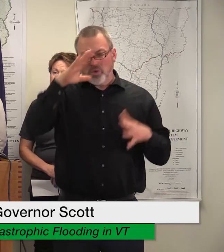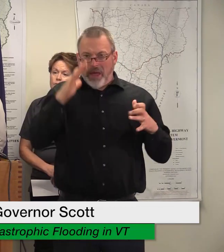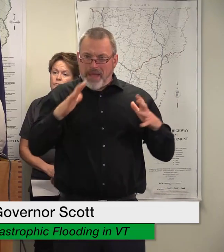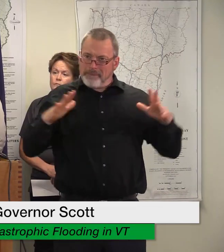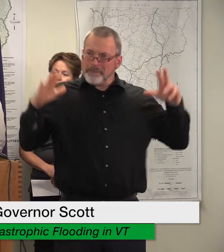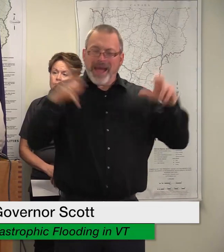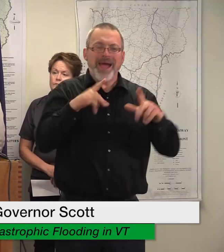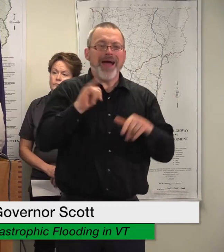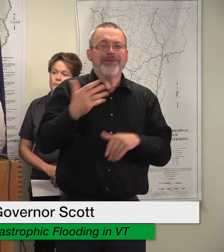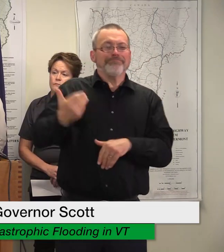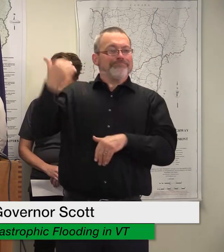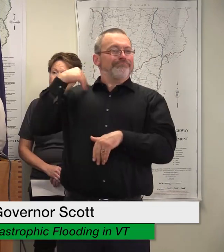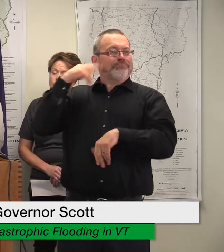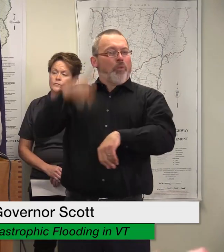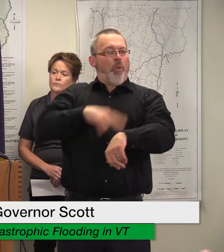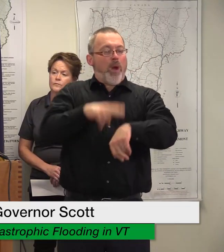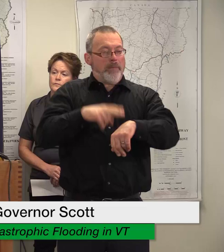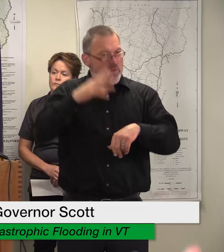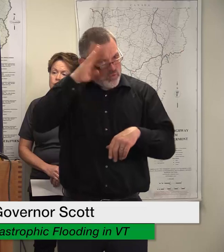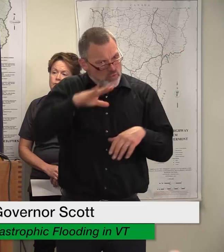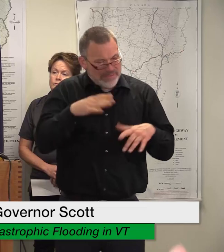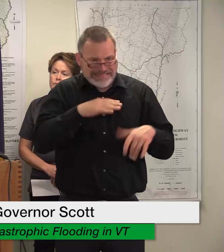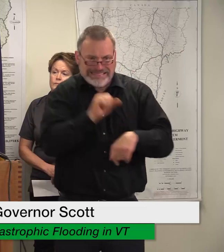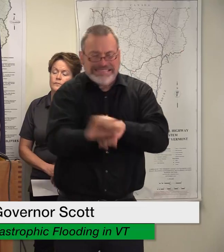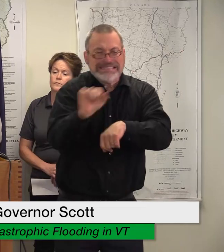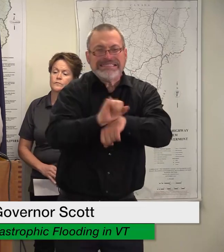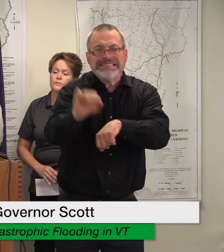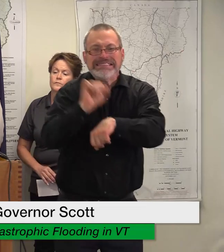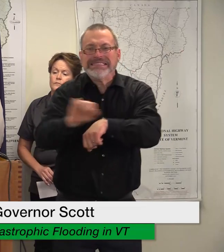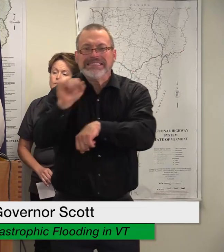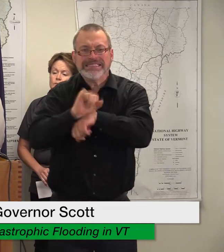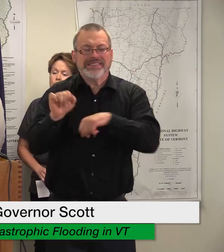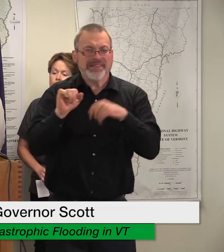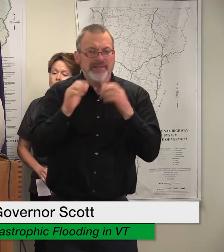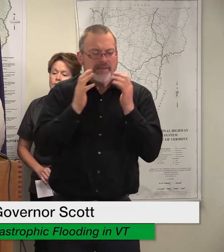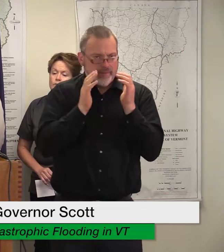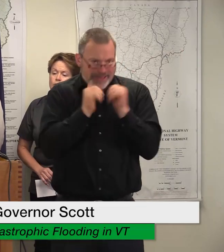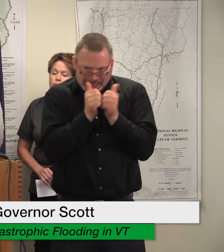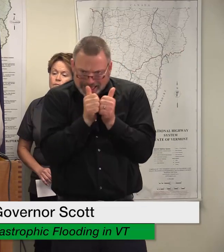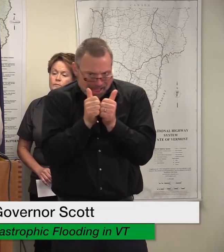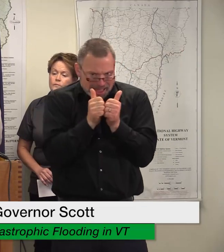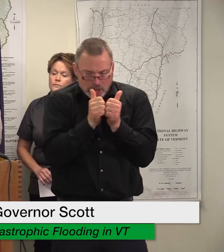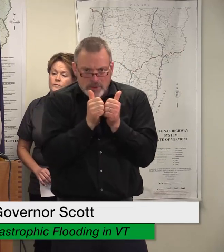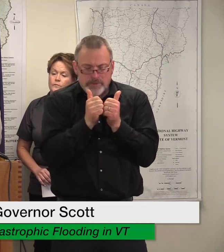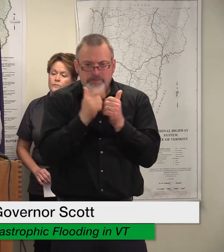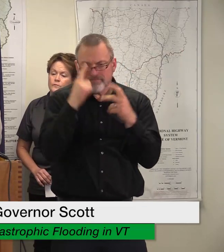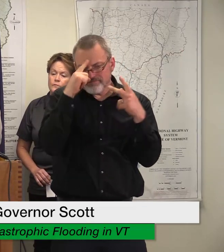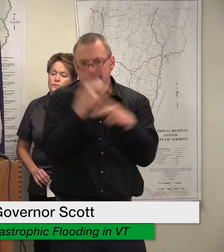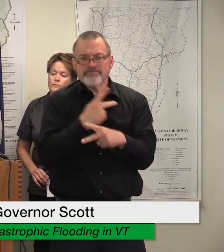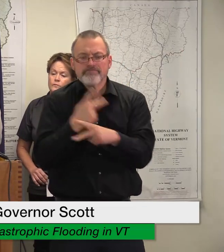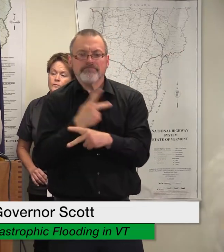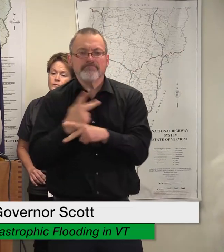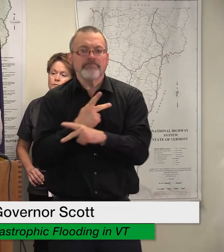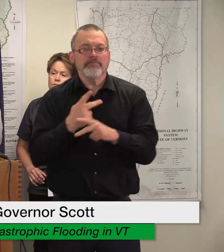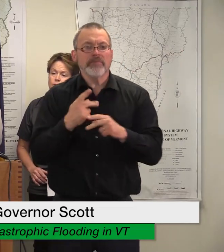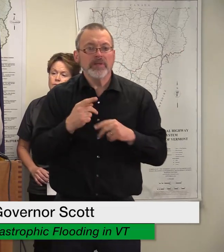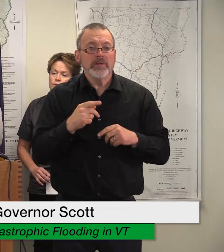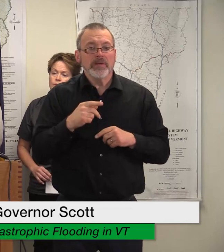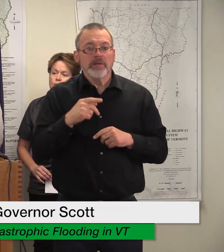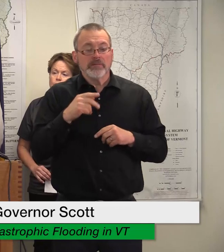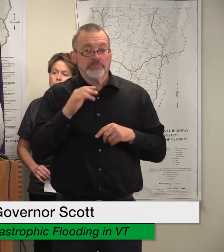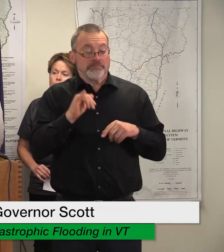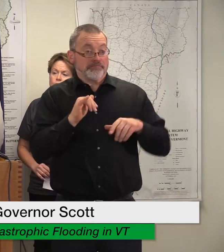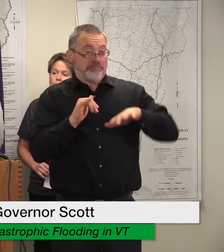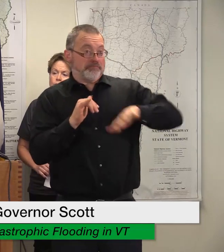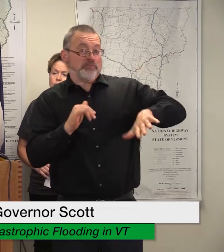to the flood, and so want to provide a bit of guidance on how to best manage this debris. Any human-made debris, things